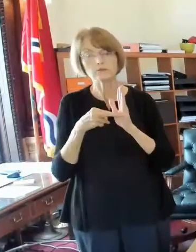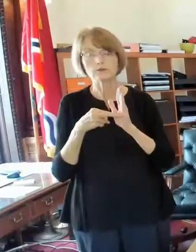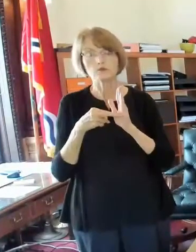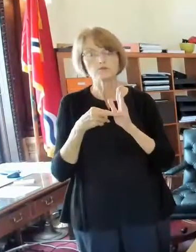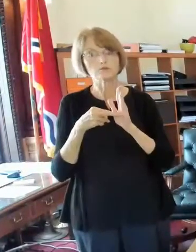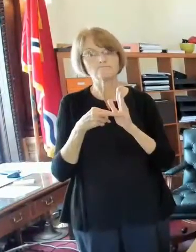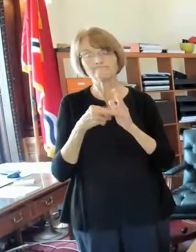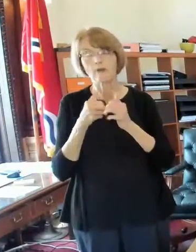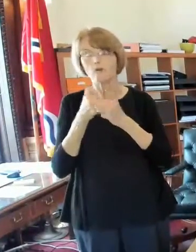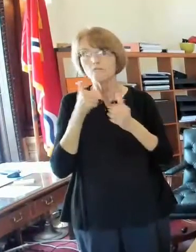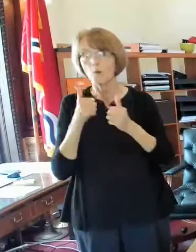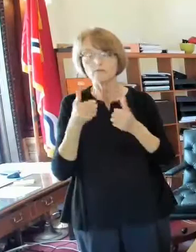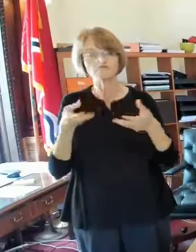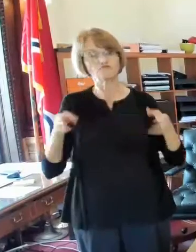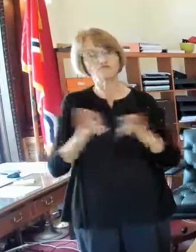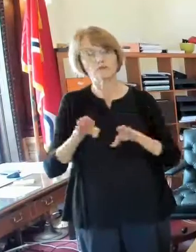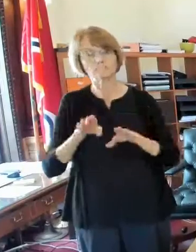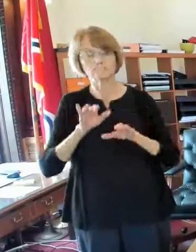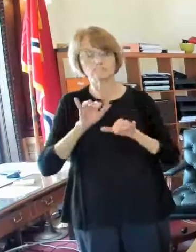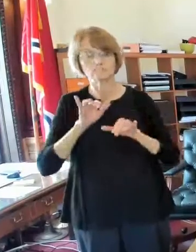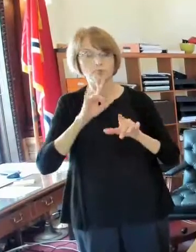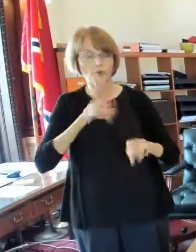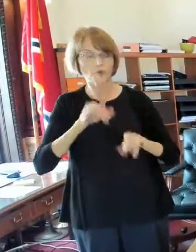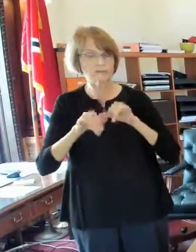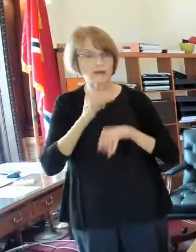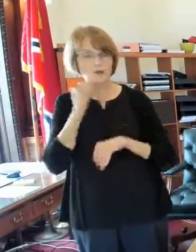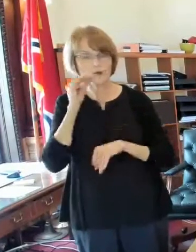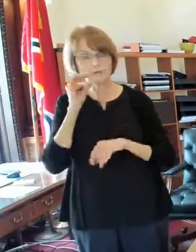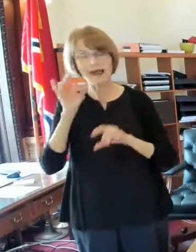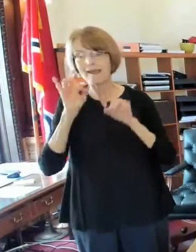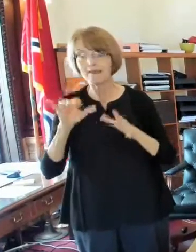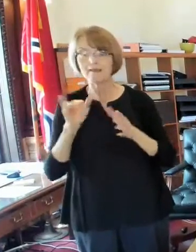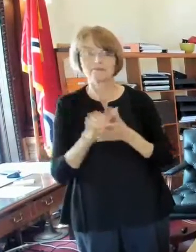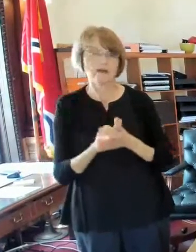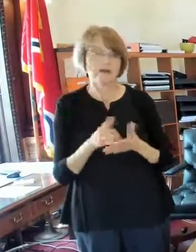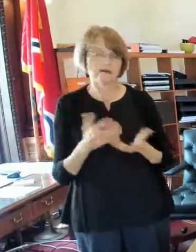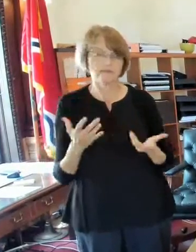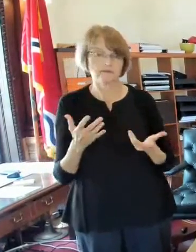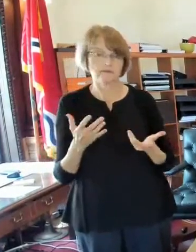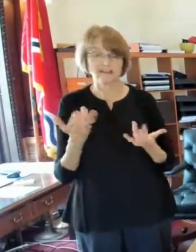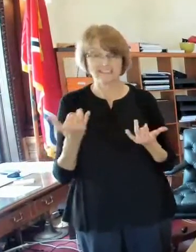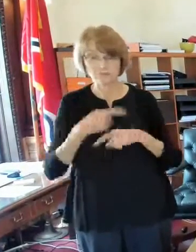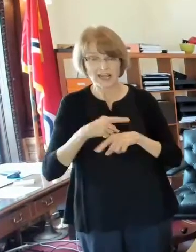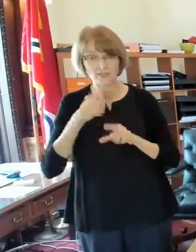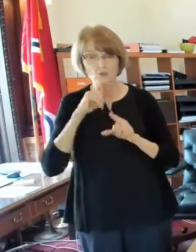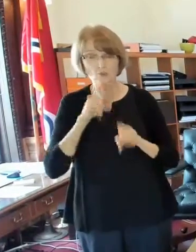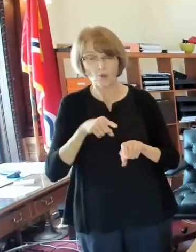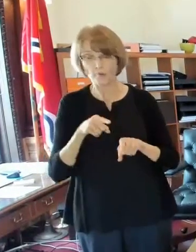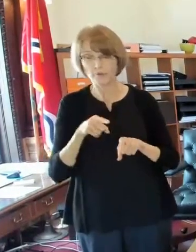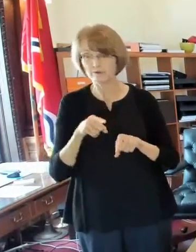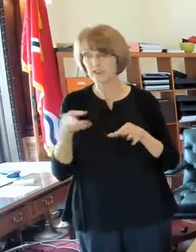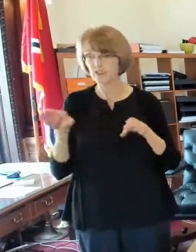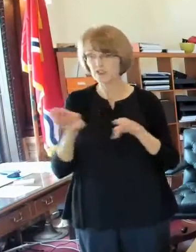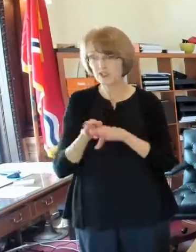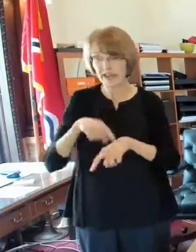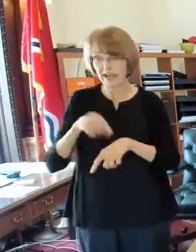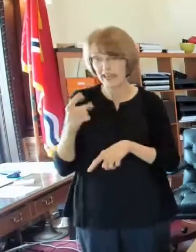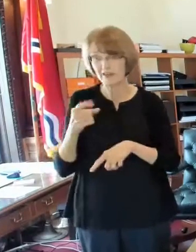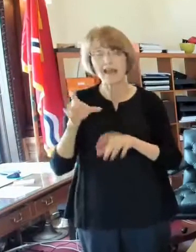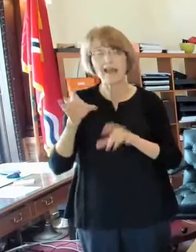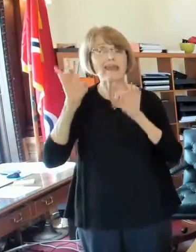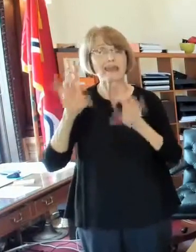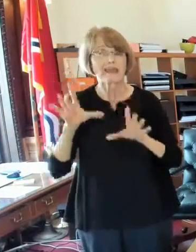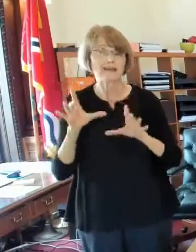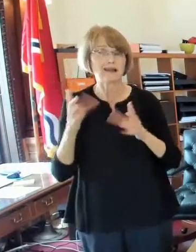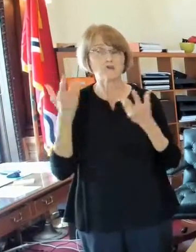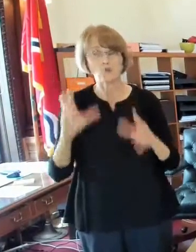Because we just really, I hate having to do this today. I hate having to shut down businesses at 11.